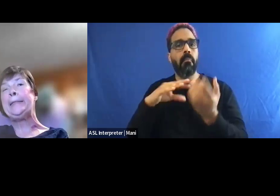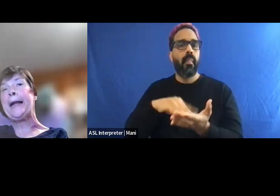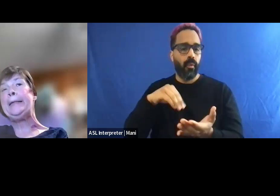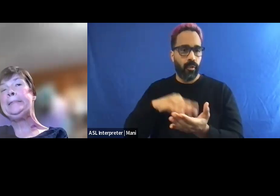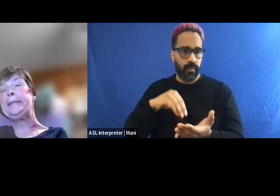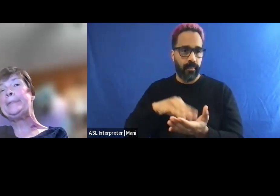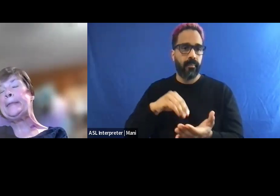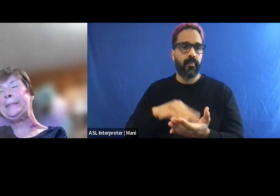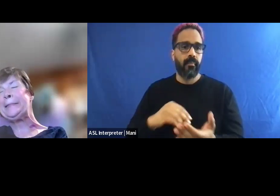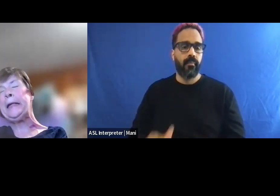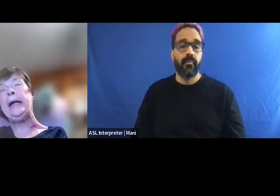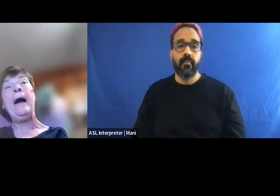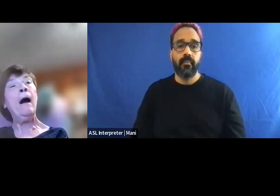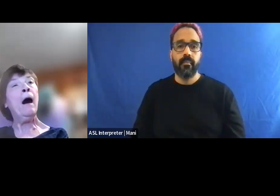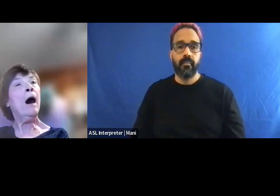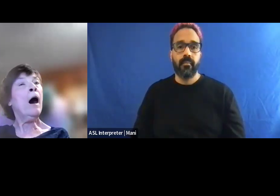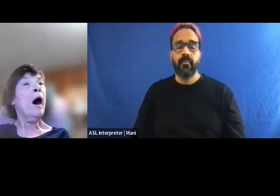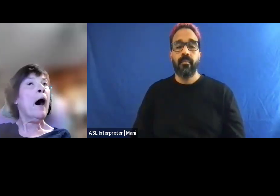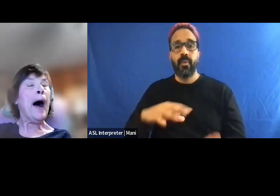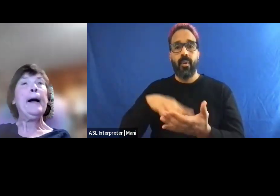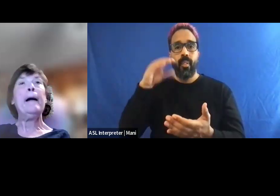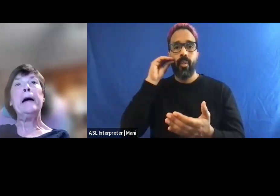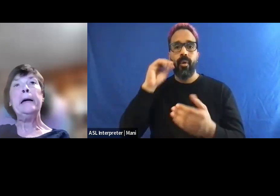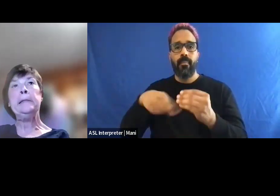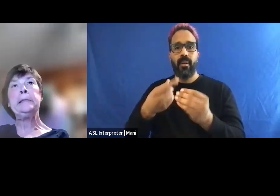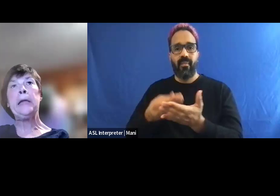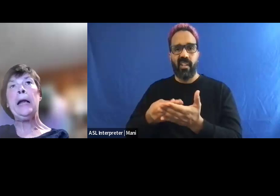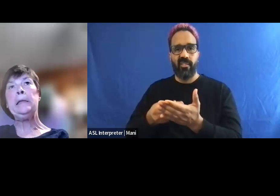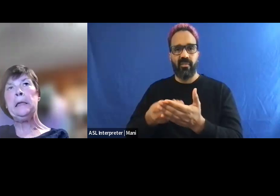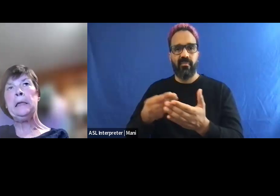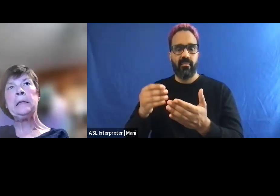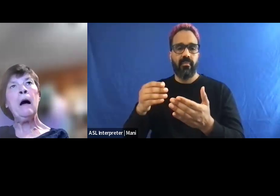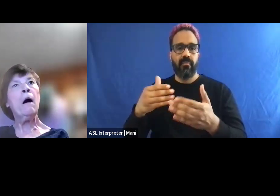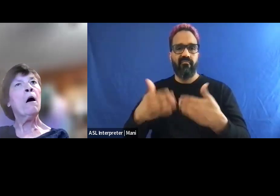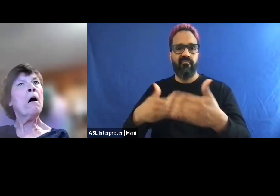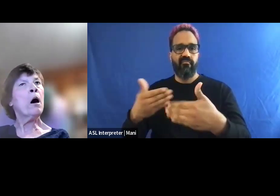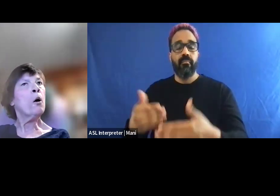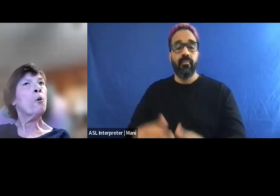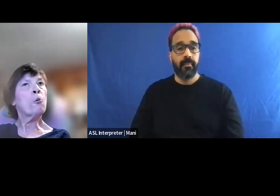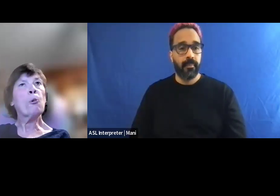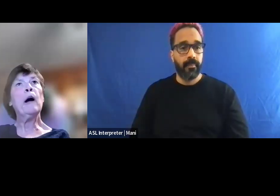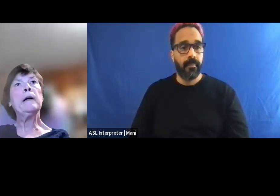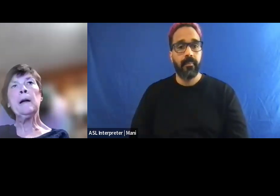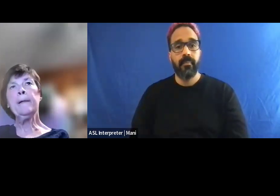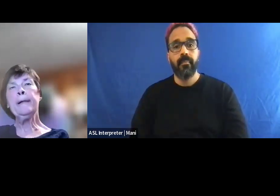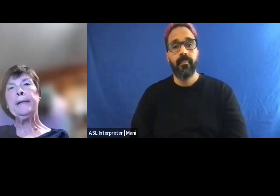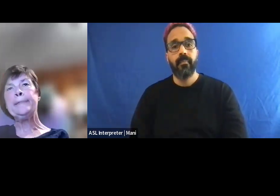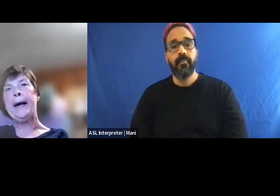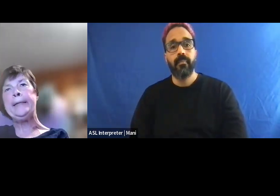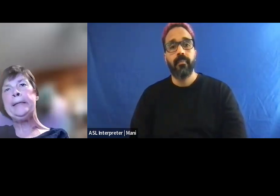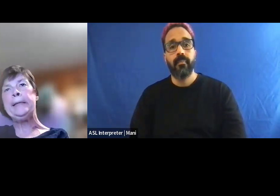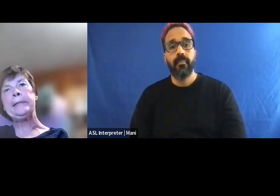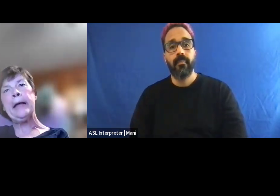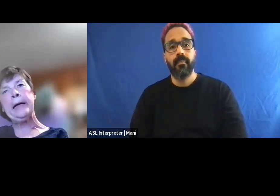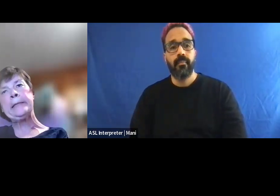the financial person, I don't understand this. What do you mean